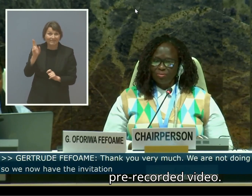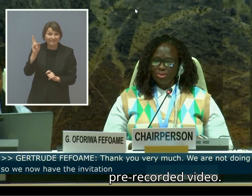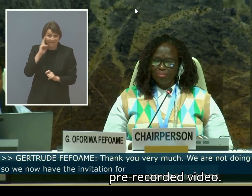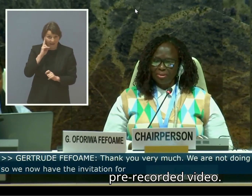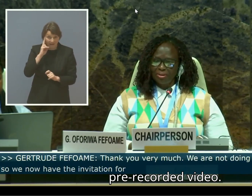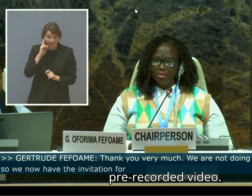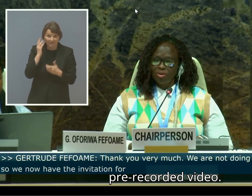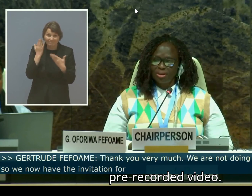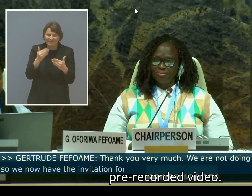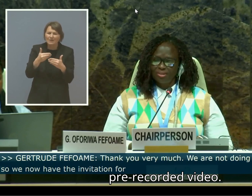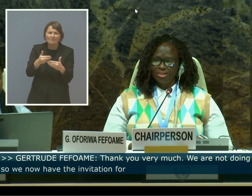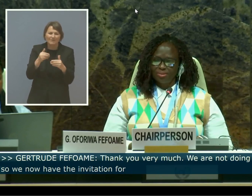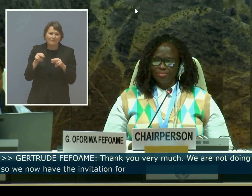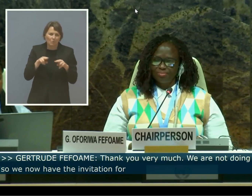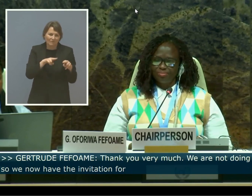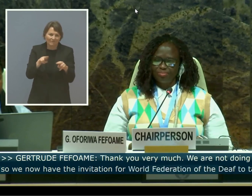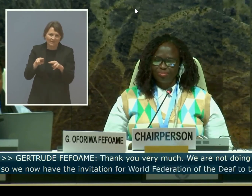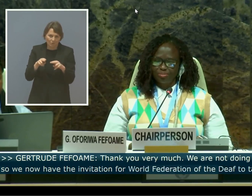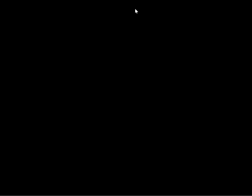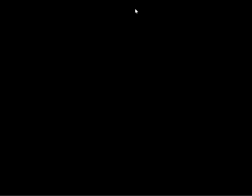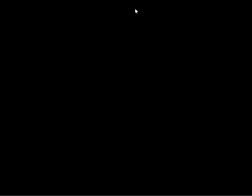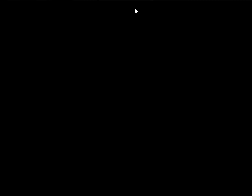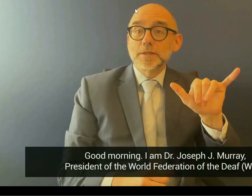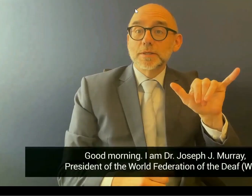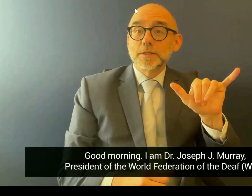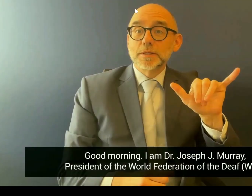with a pre-recorded video.